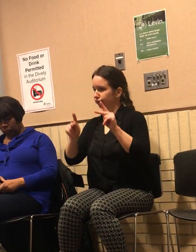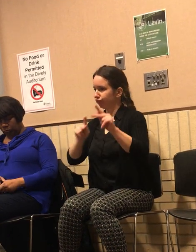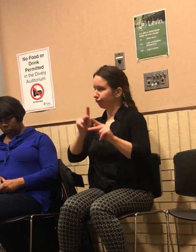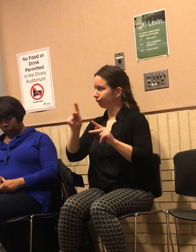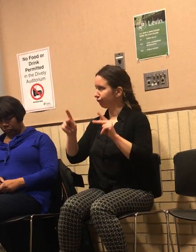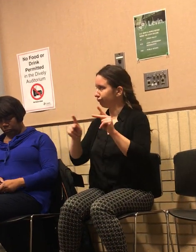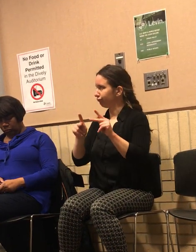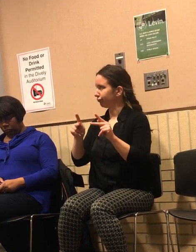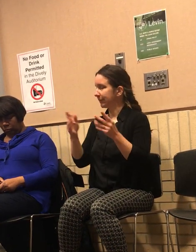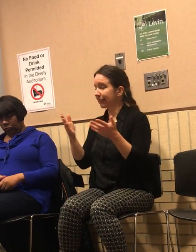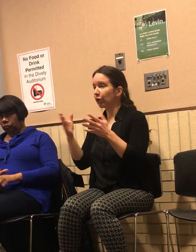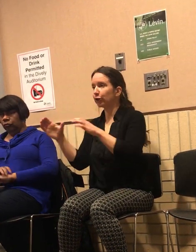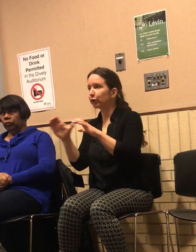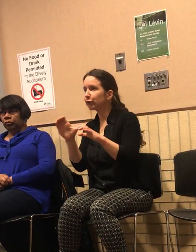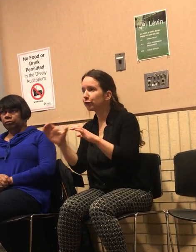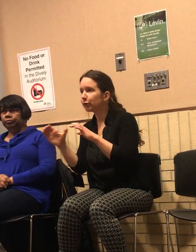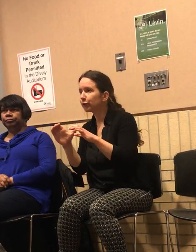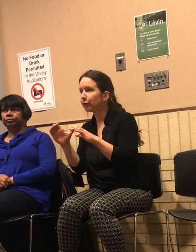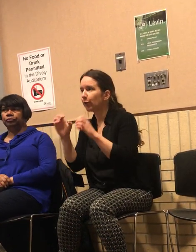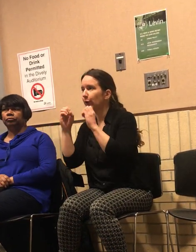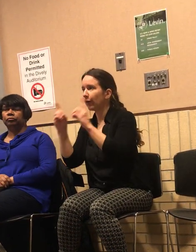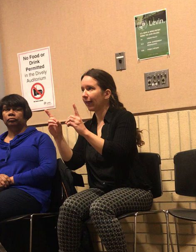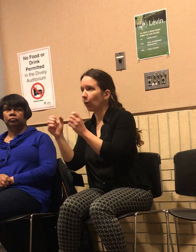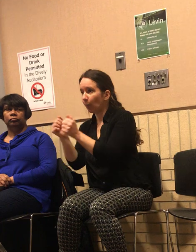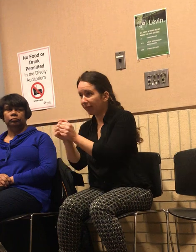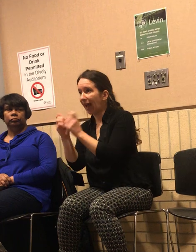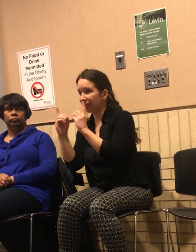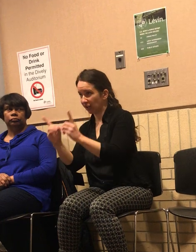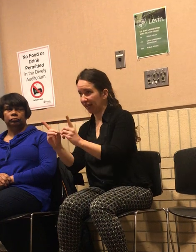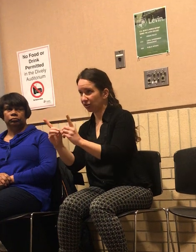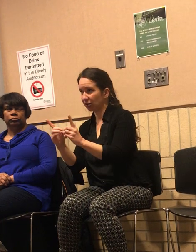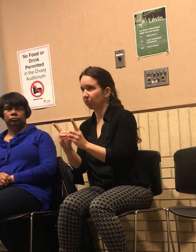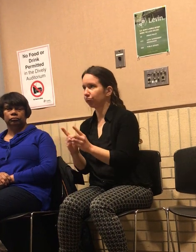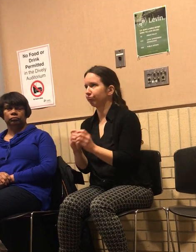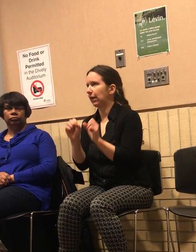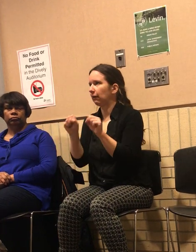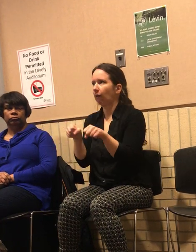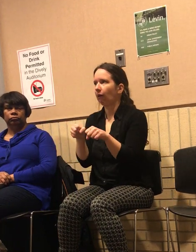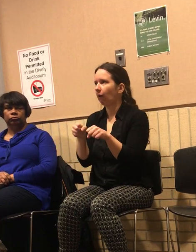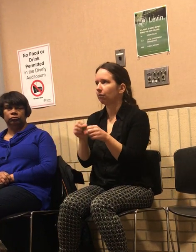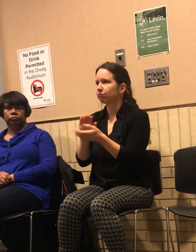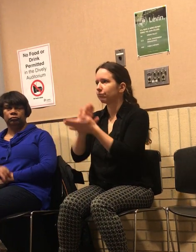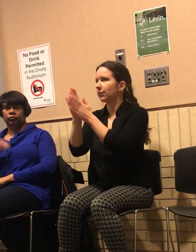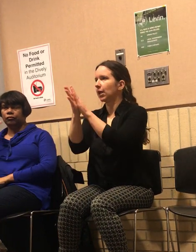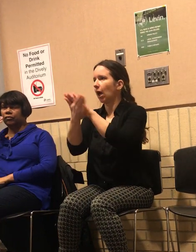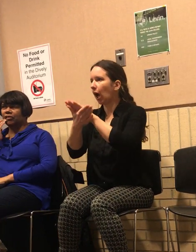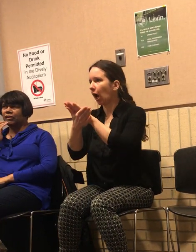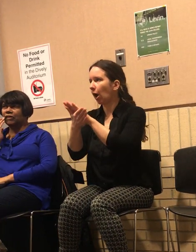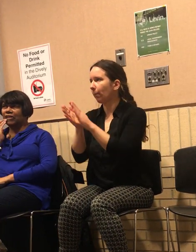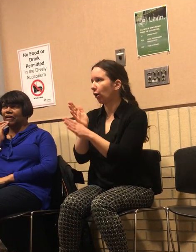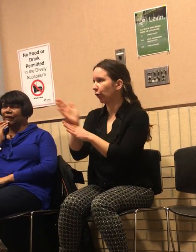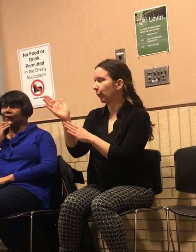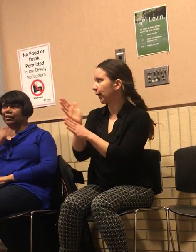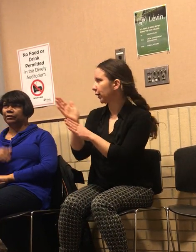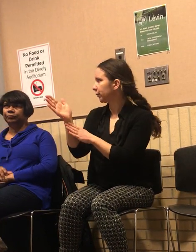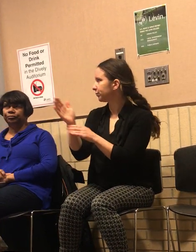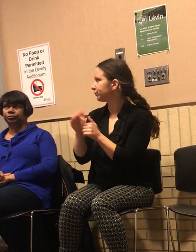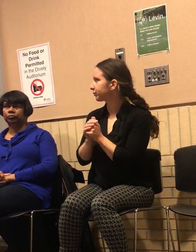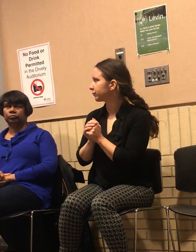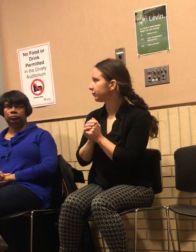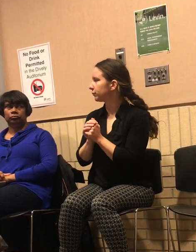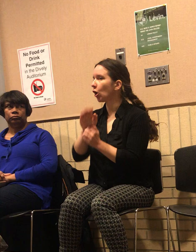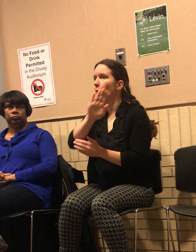and where it can go career-wise and where it can't go career-wise. So actually, one more question. Raise your hand if you were